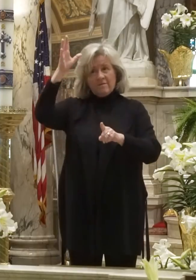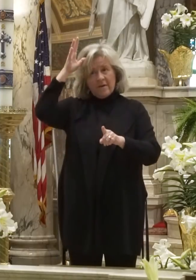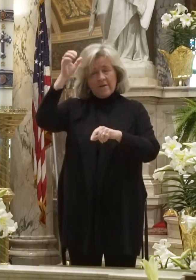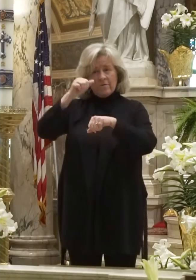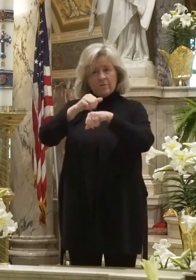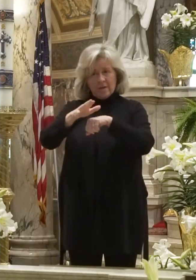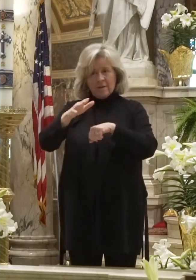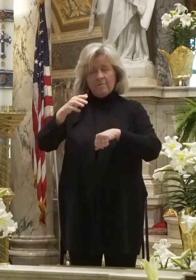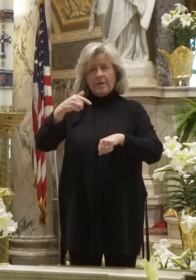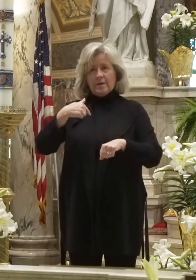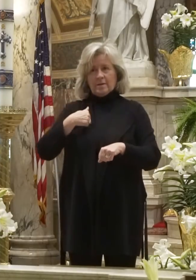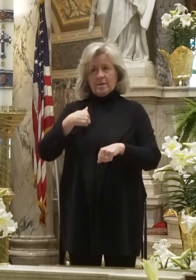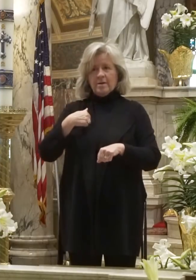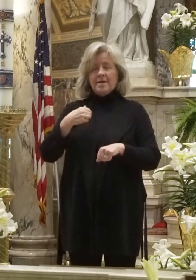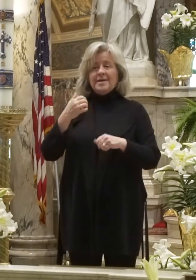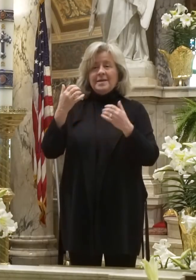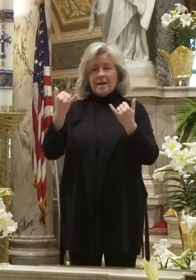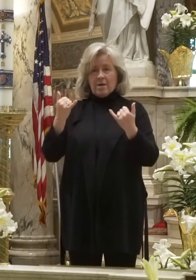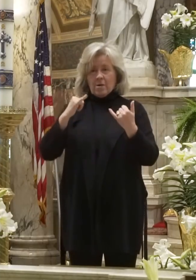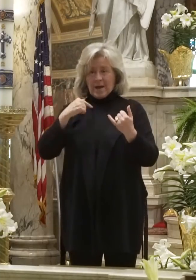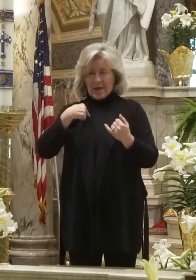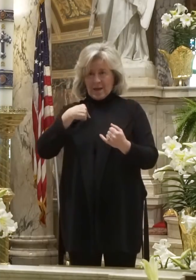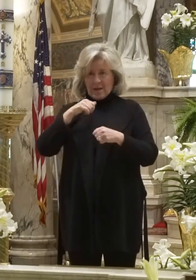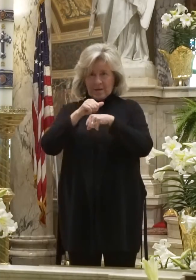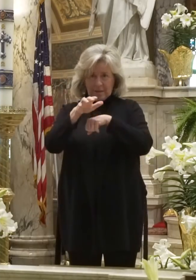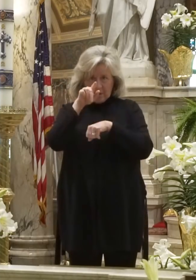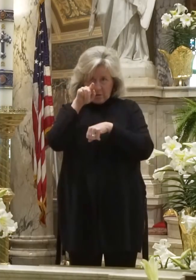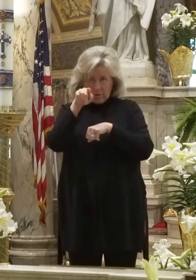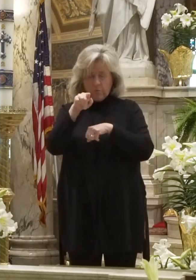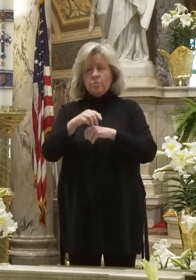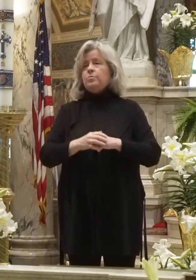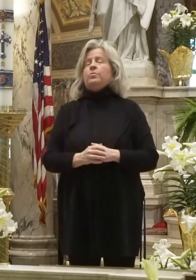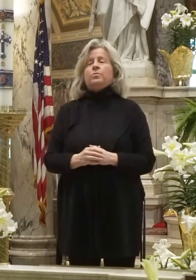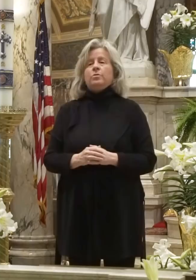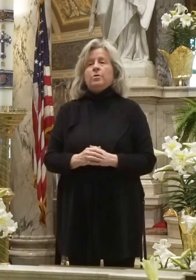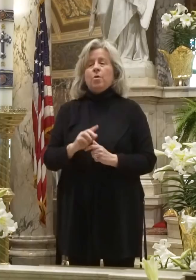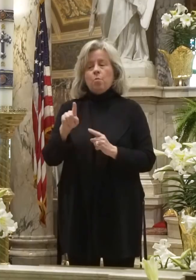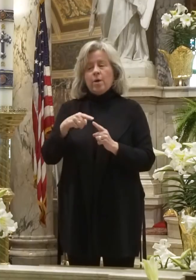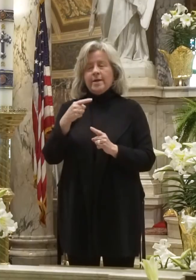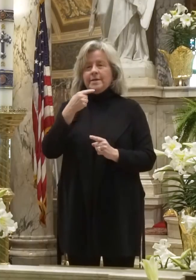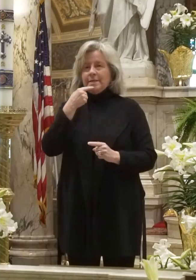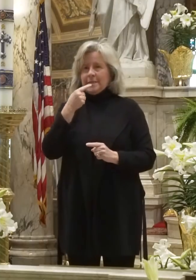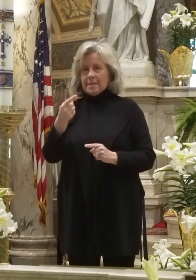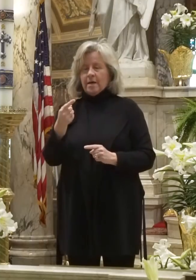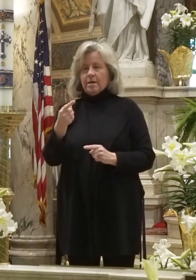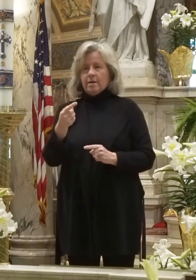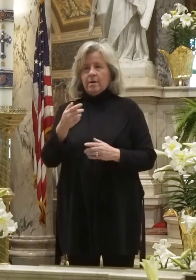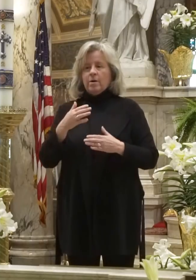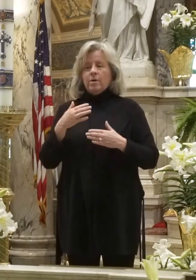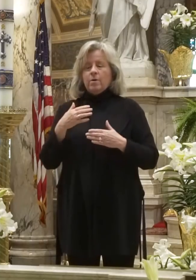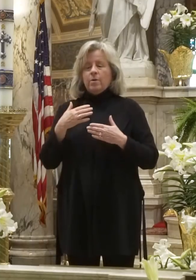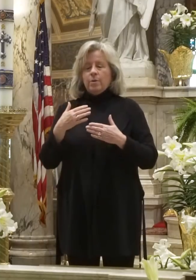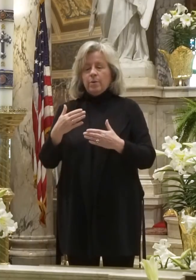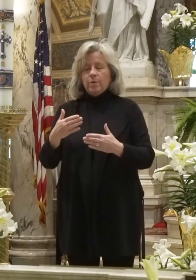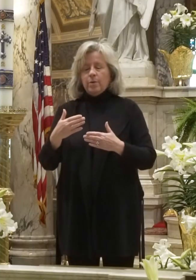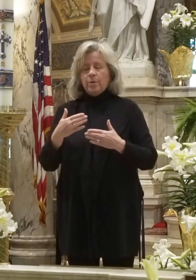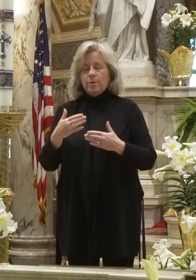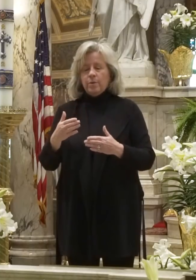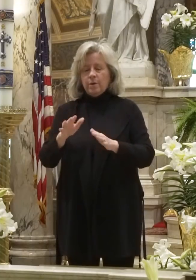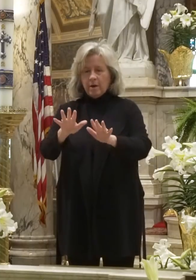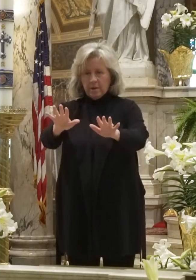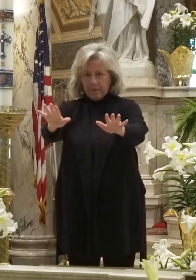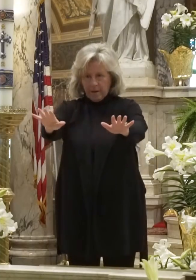me, so I send you." And when he had said this, he breathed on them and said to